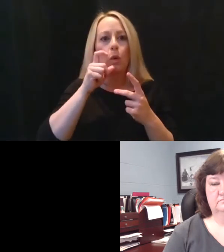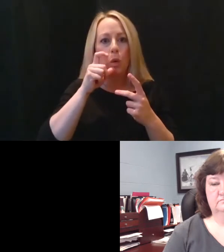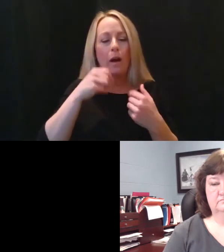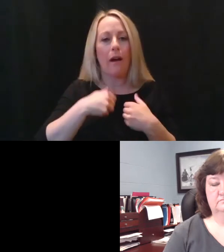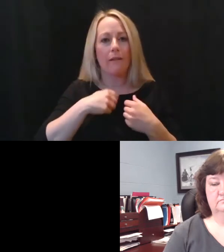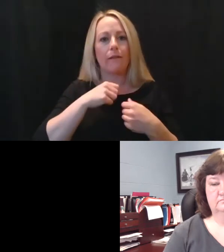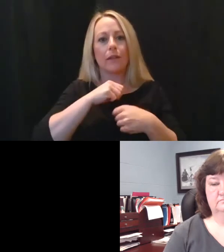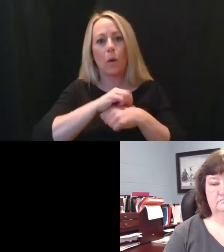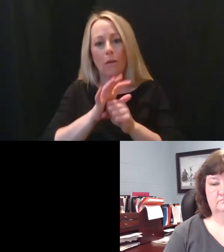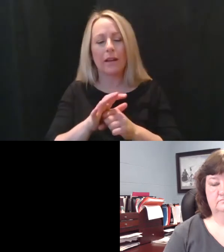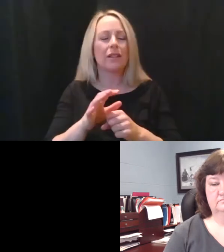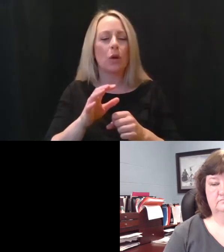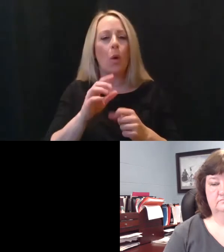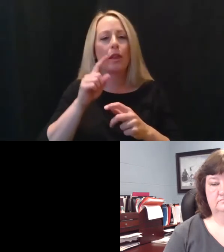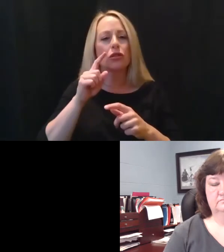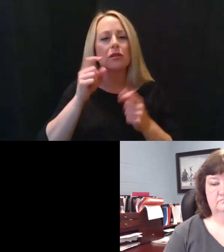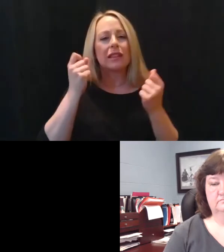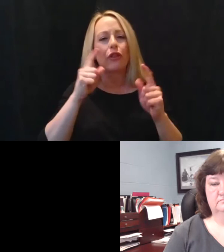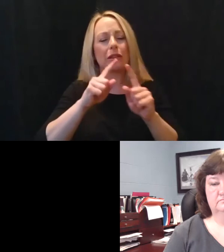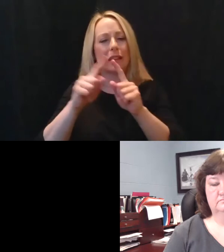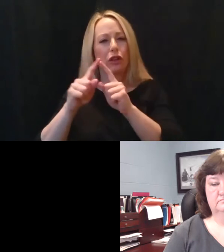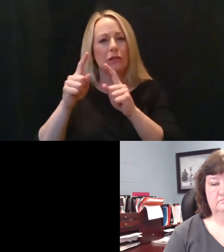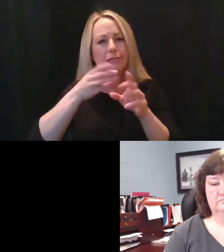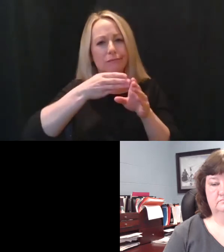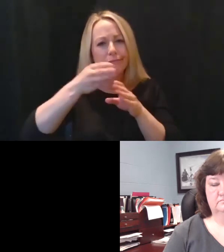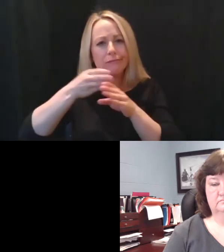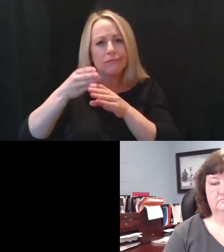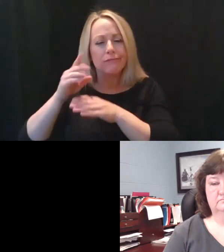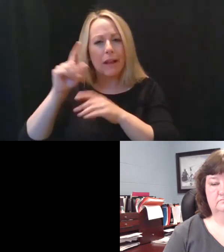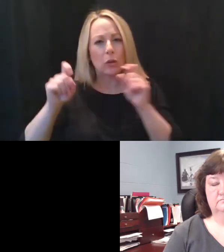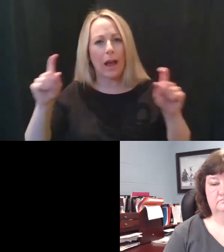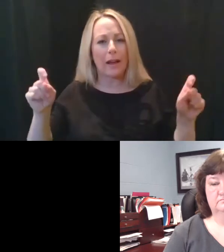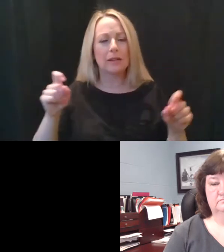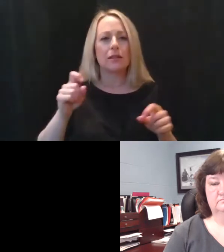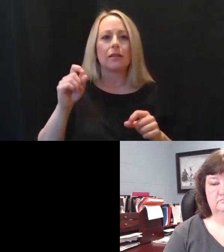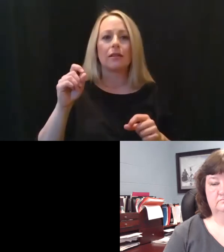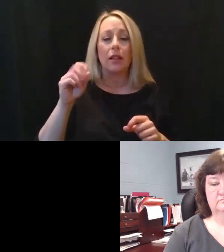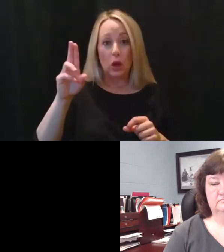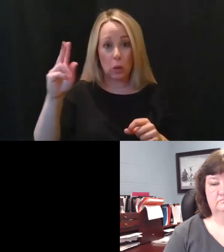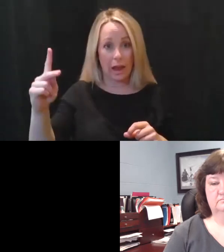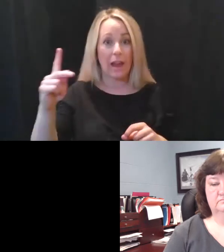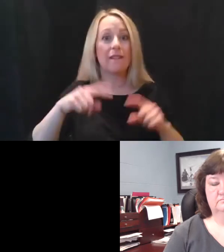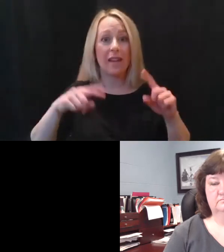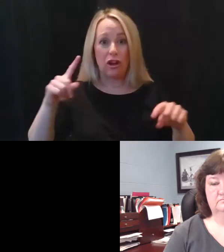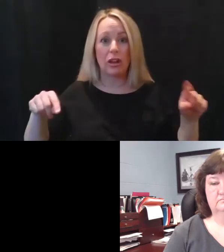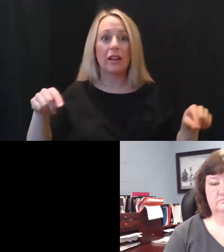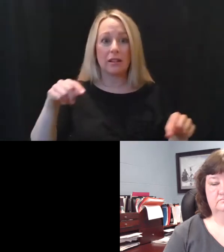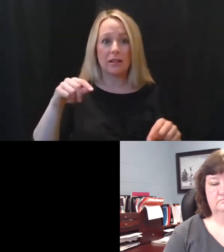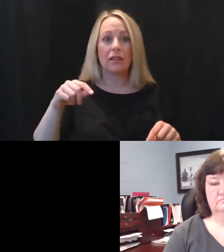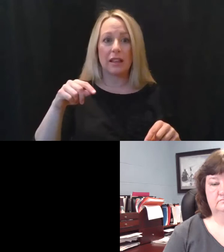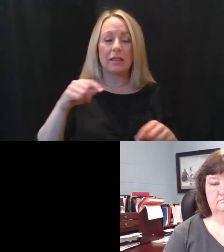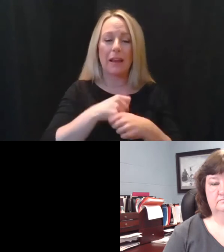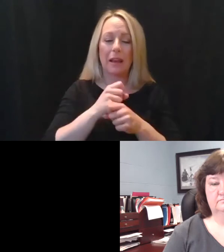know that those variants, particularly the UK variant, is circulating and it is making people